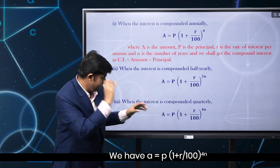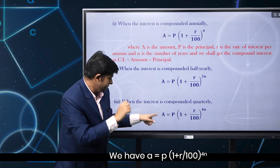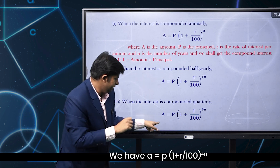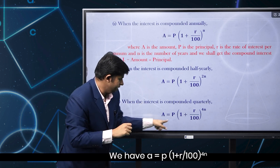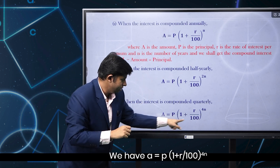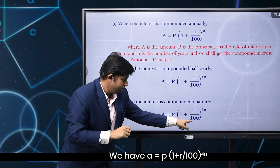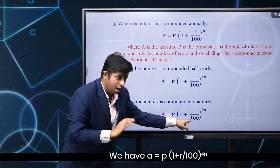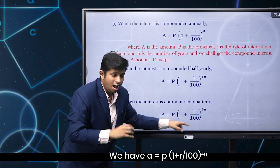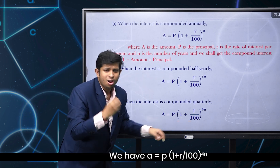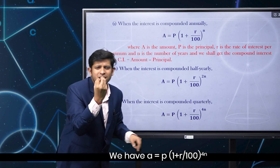4n.